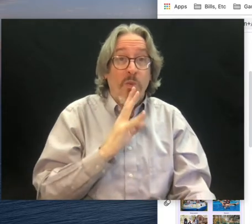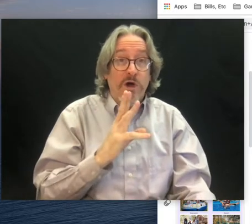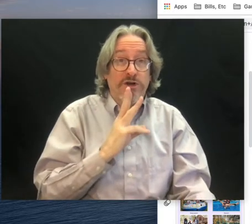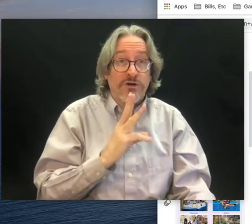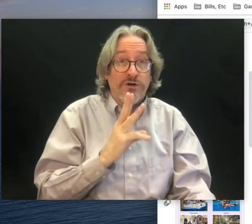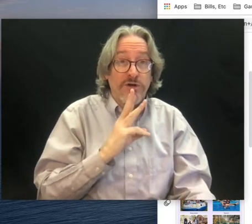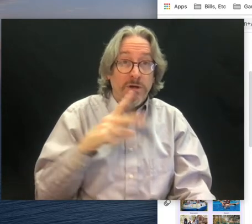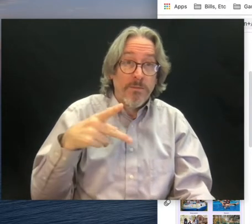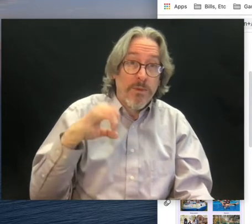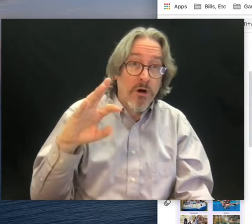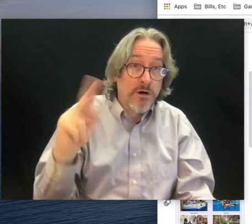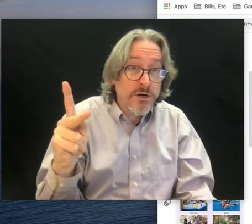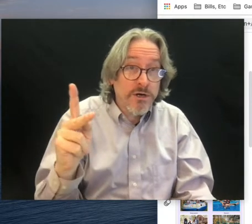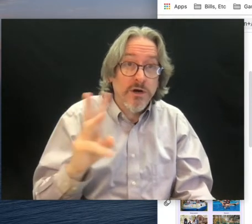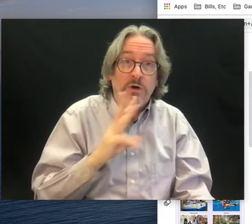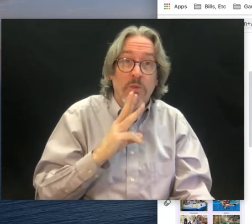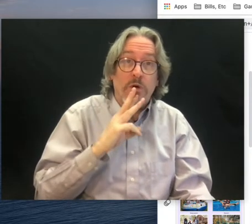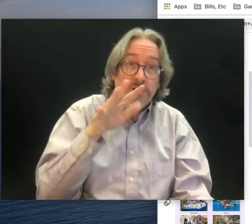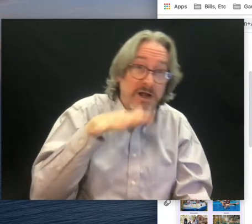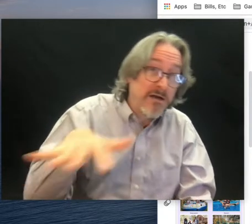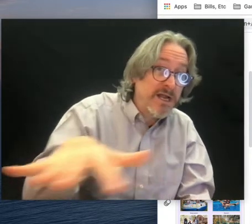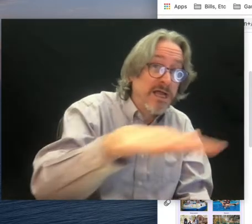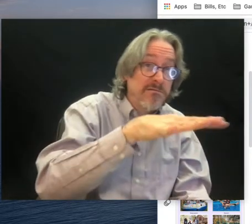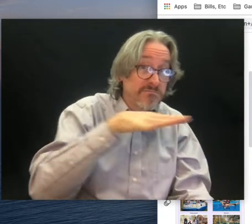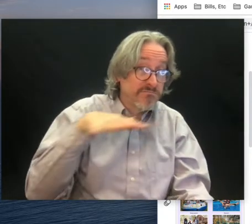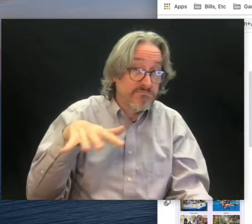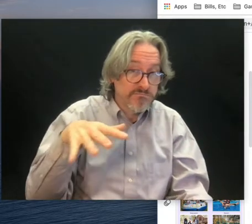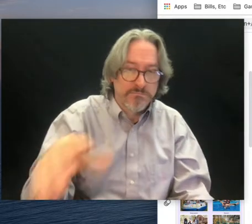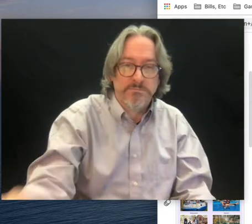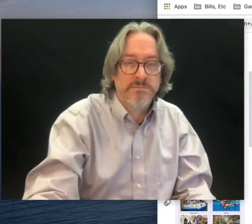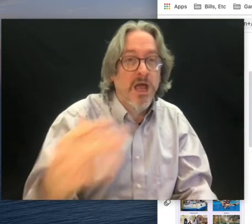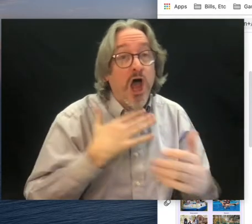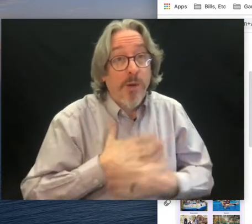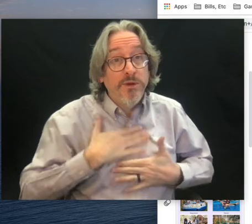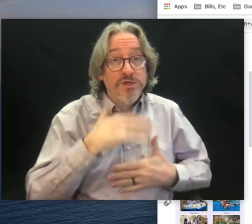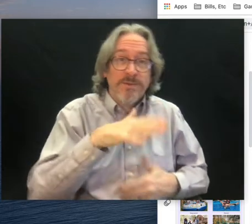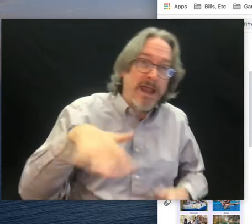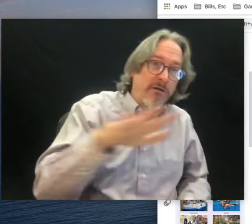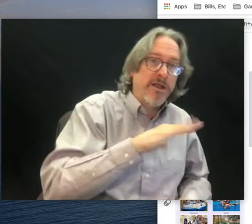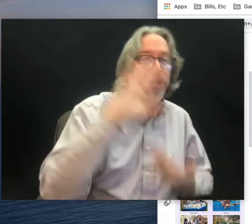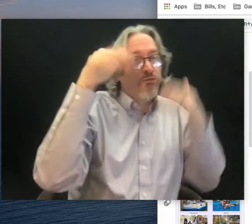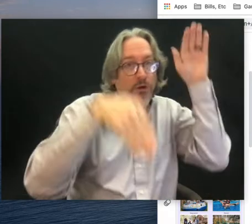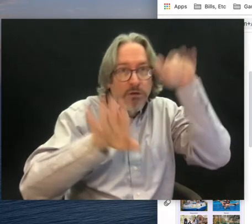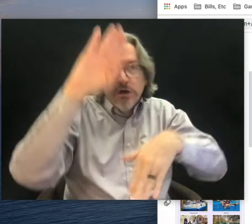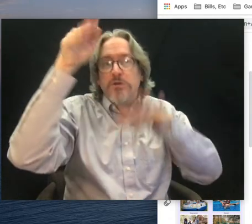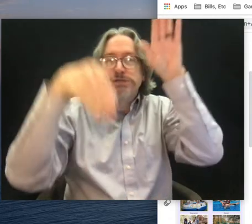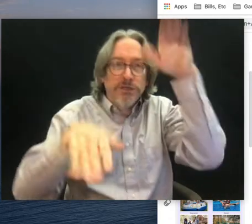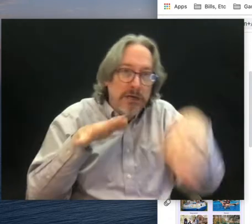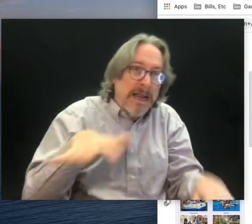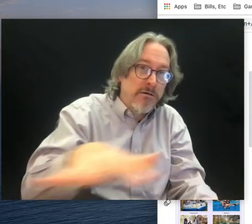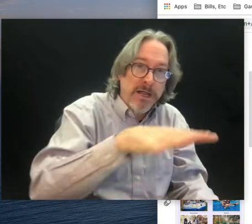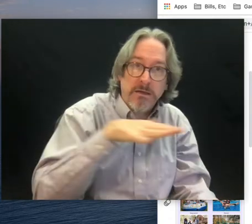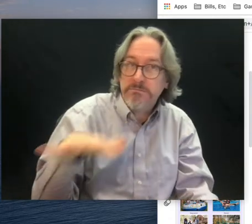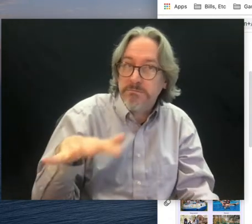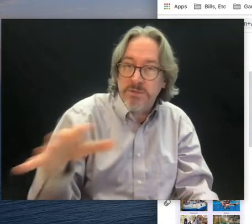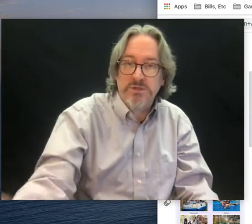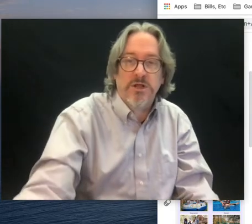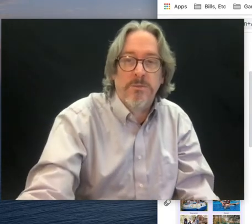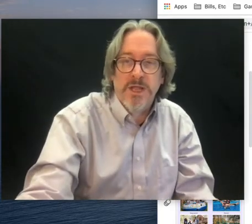Now, water park, water area, amusement area, roller coaster